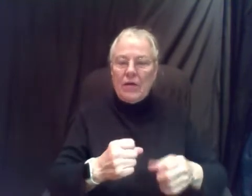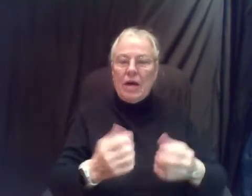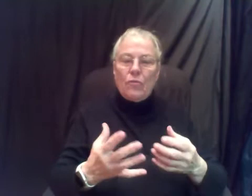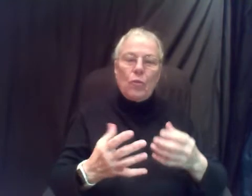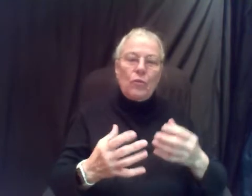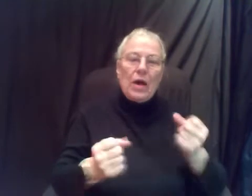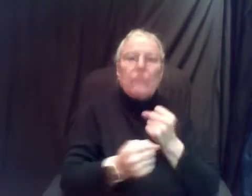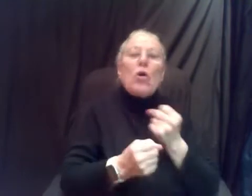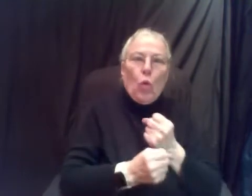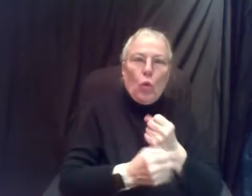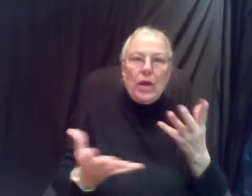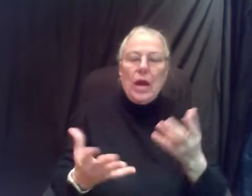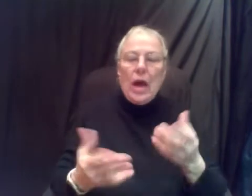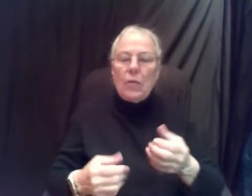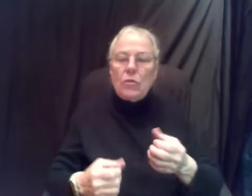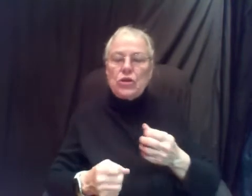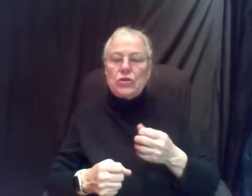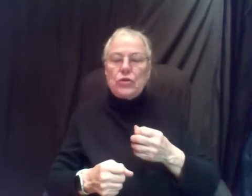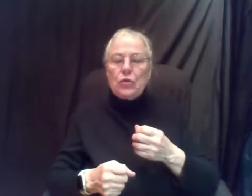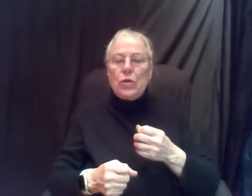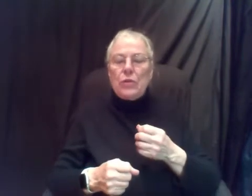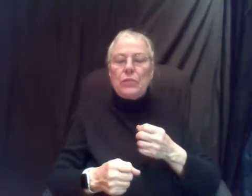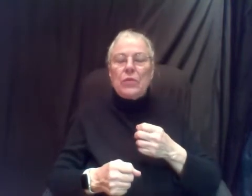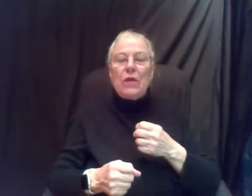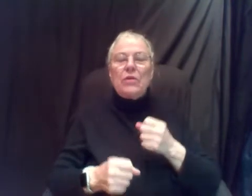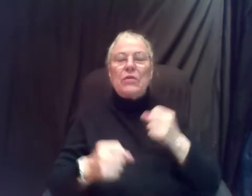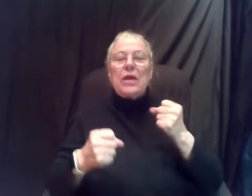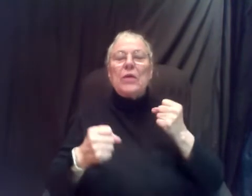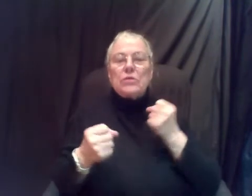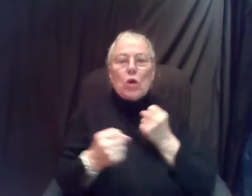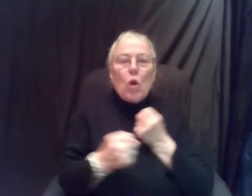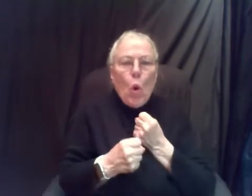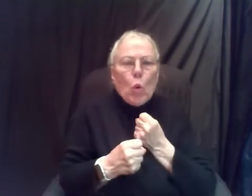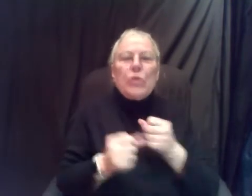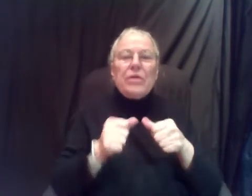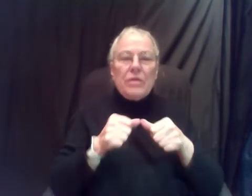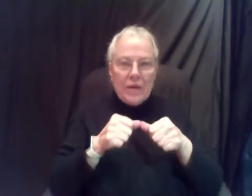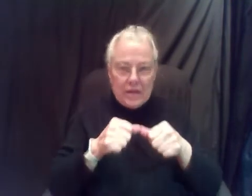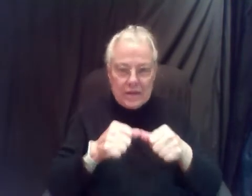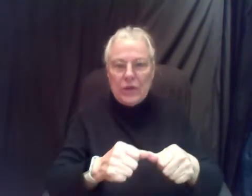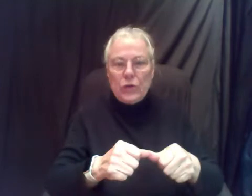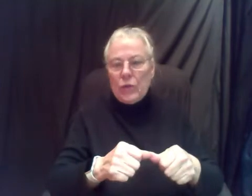of, of cold. I would just do that it was cold continually.